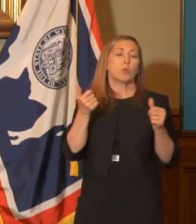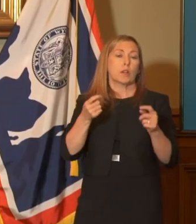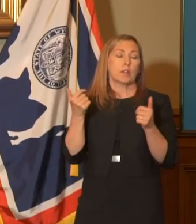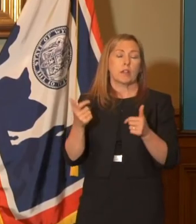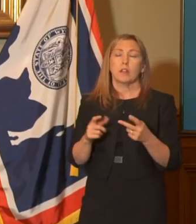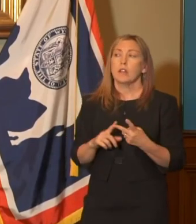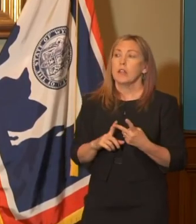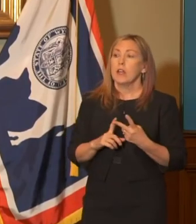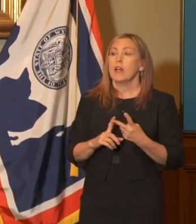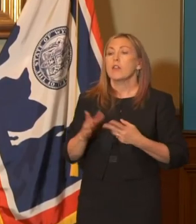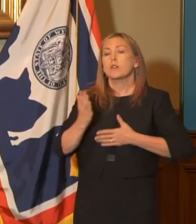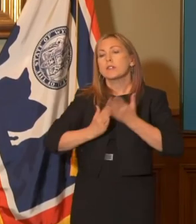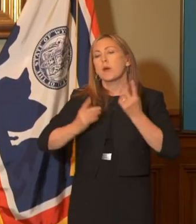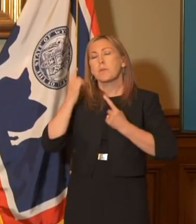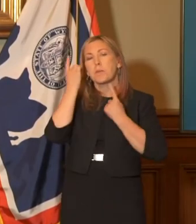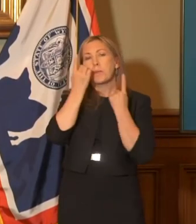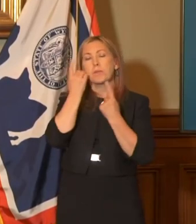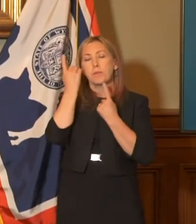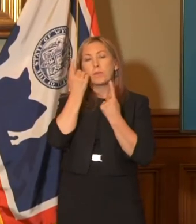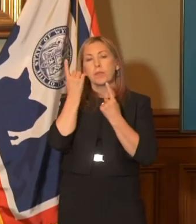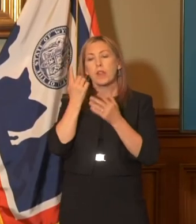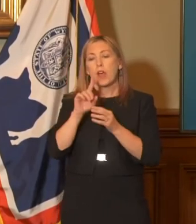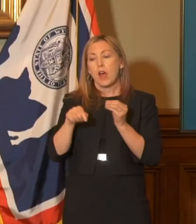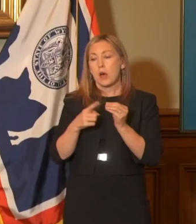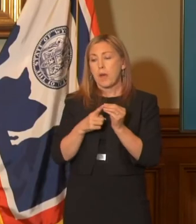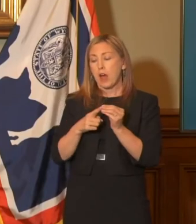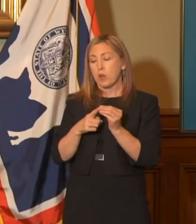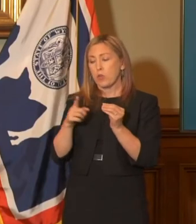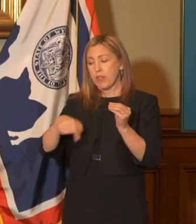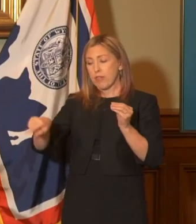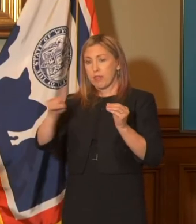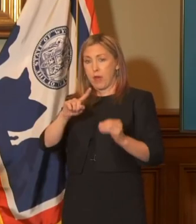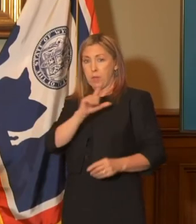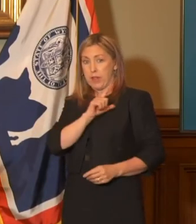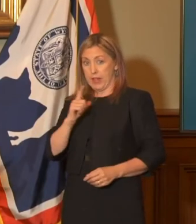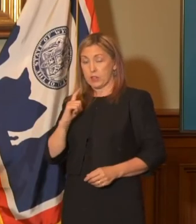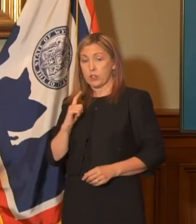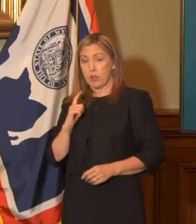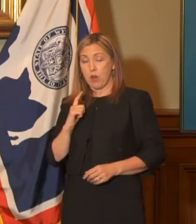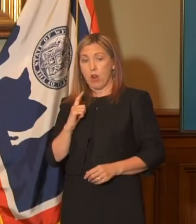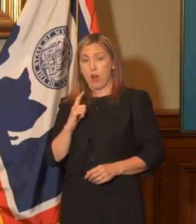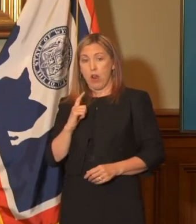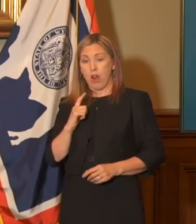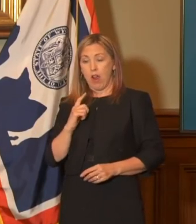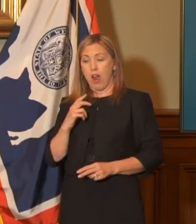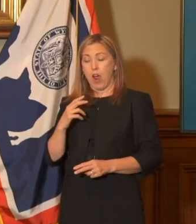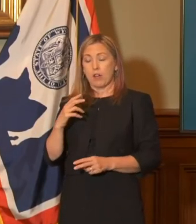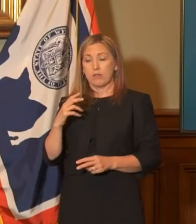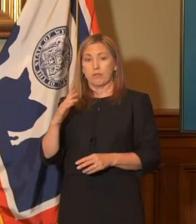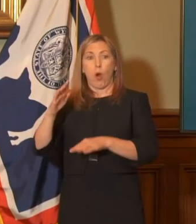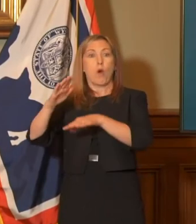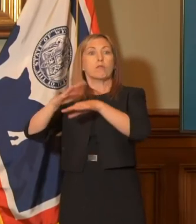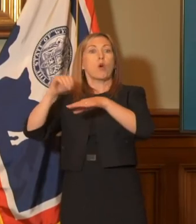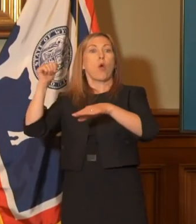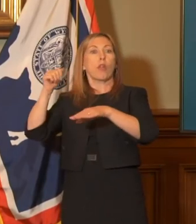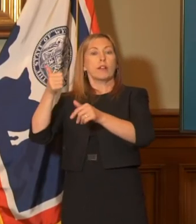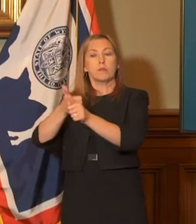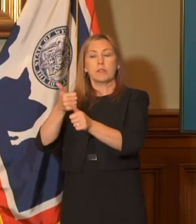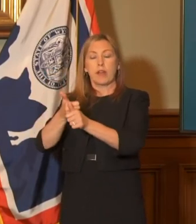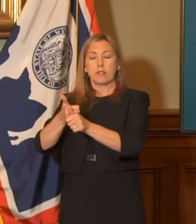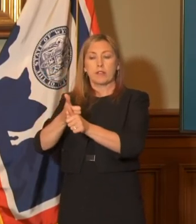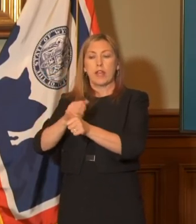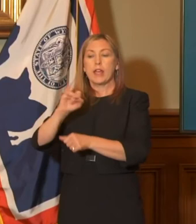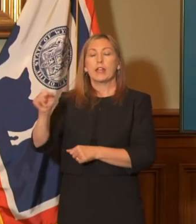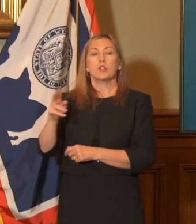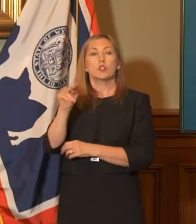There is some consideration about them, the legislature calling themselves in June